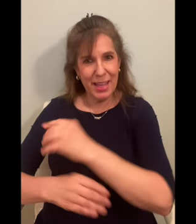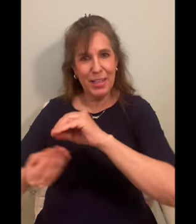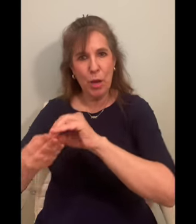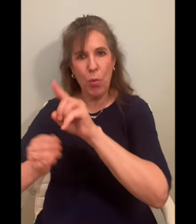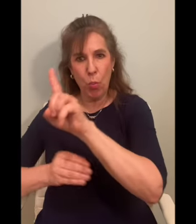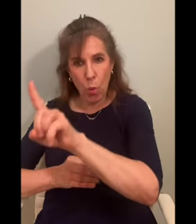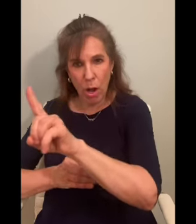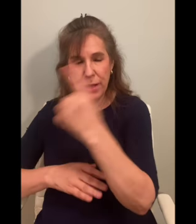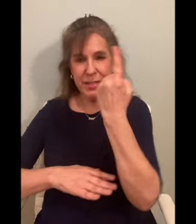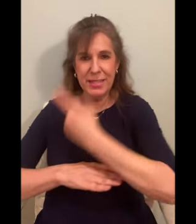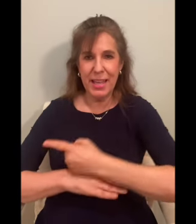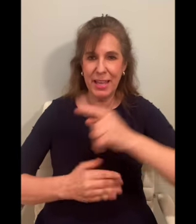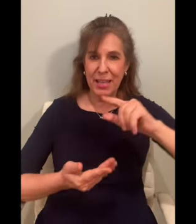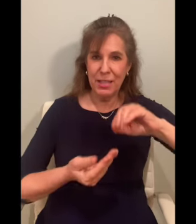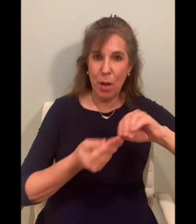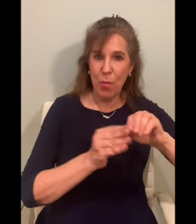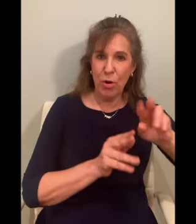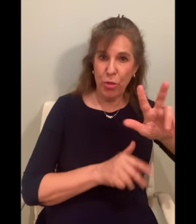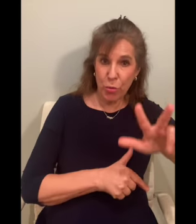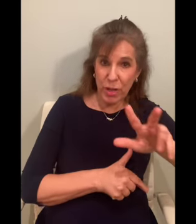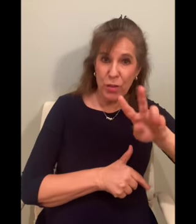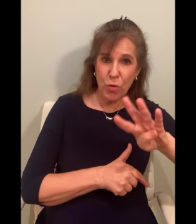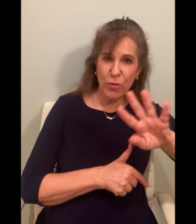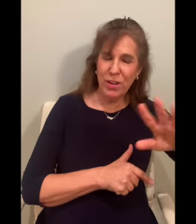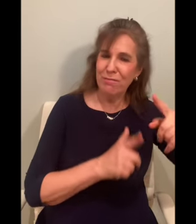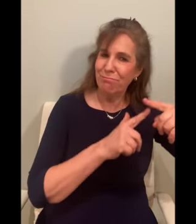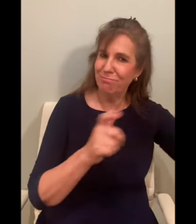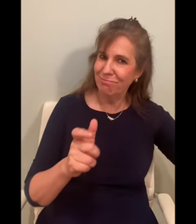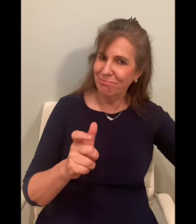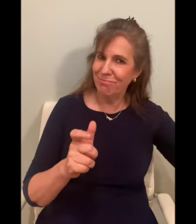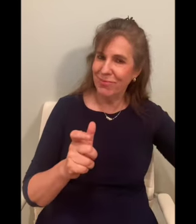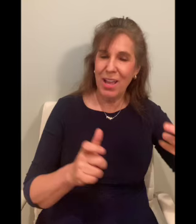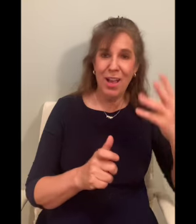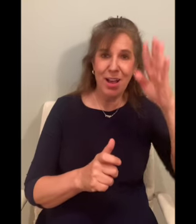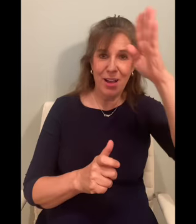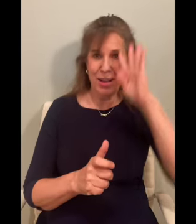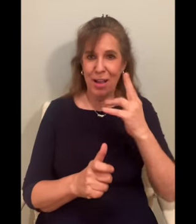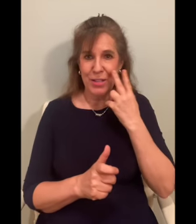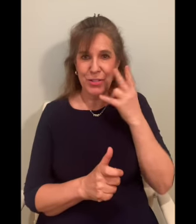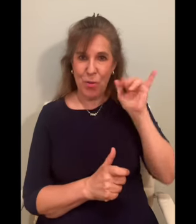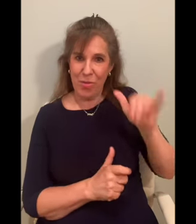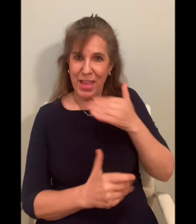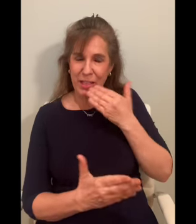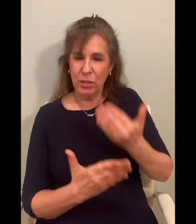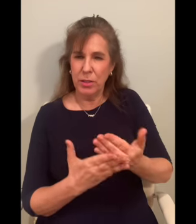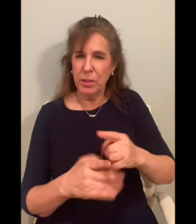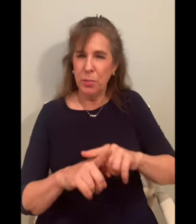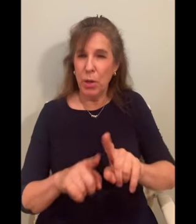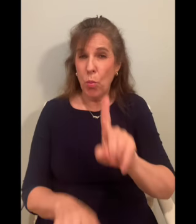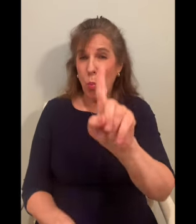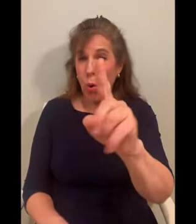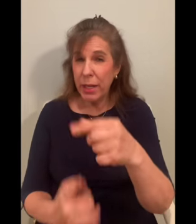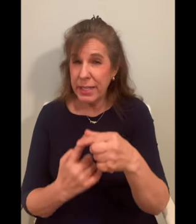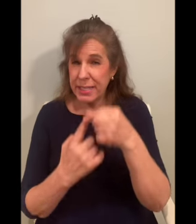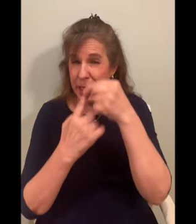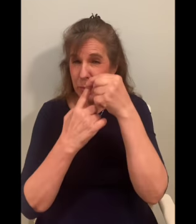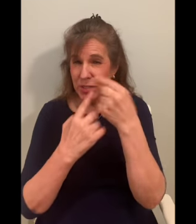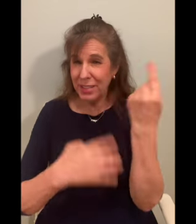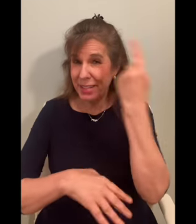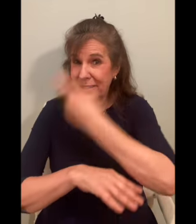Only it's day number 2, when the creation was more about separating and limitations, it doesn't say he saw it was good. He created and it was day